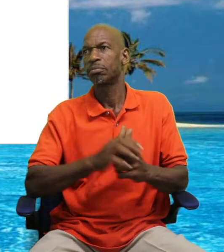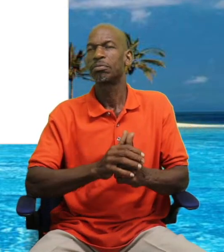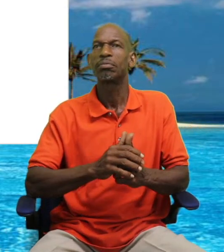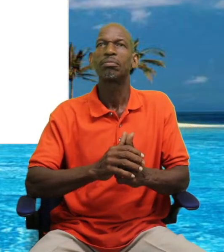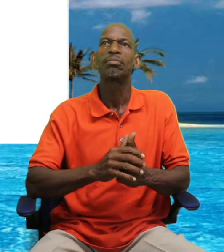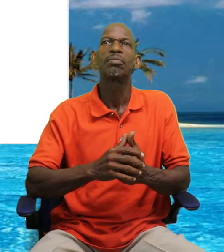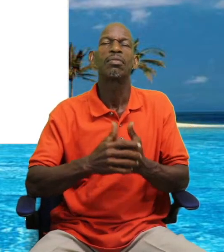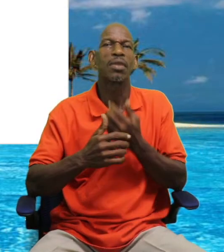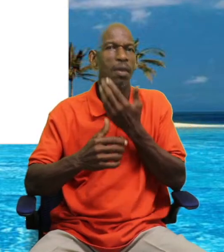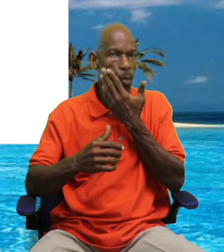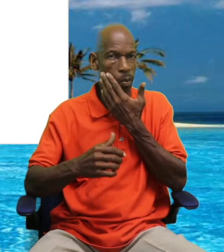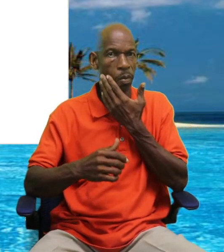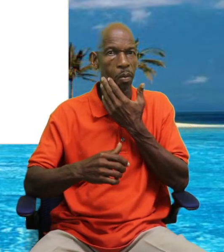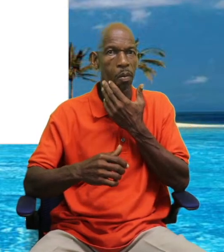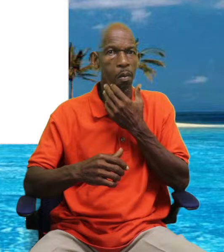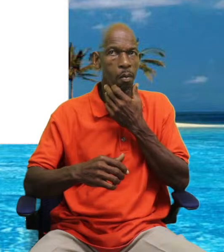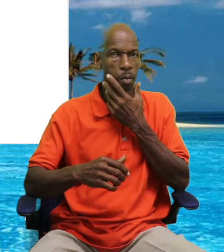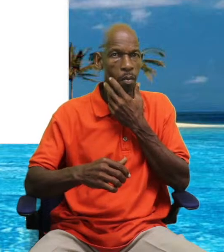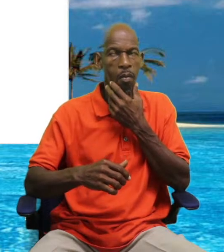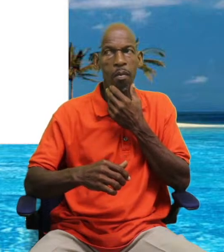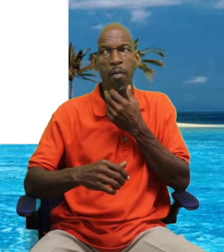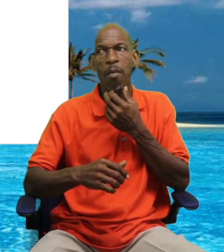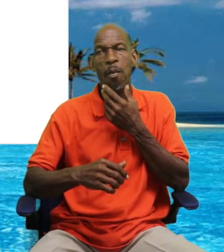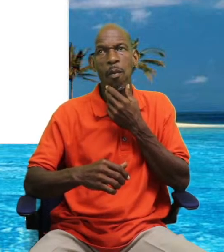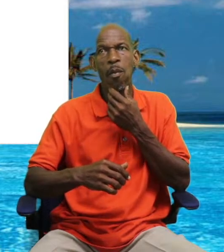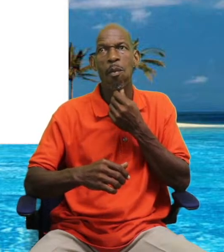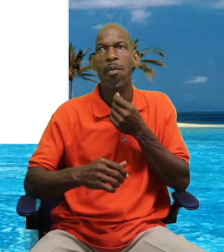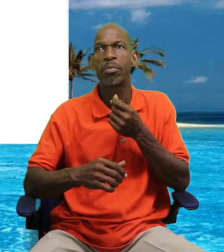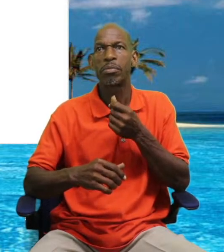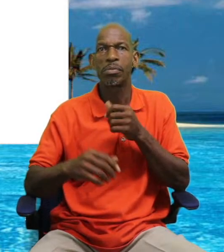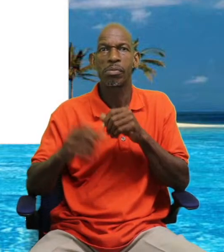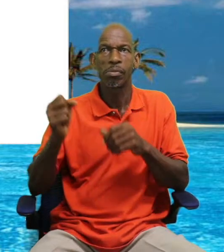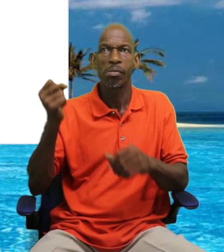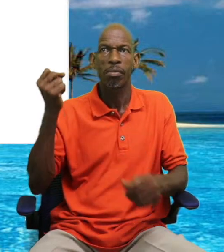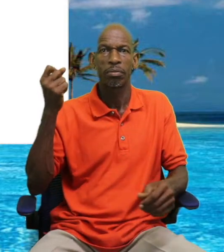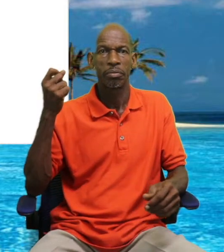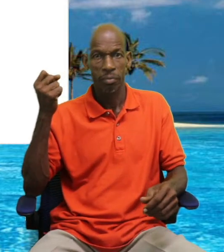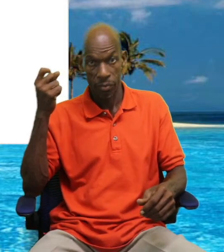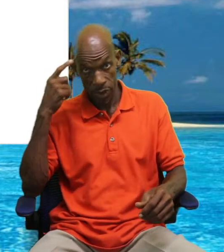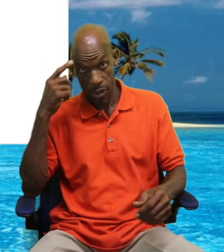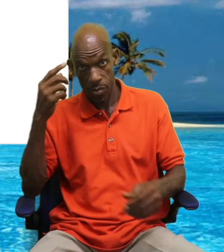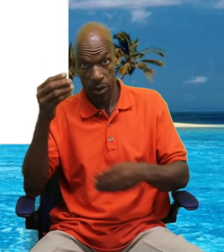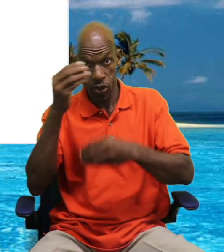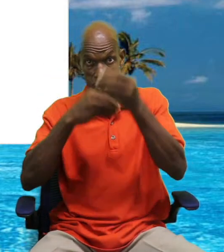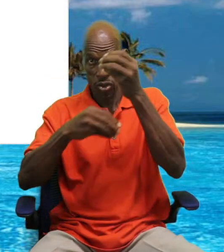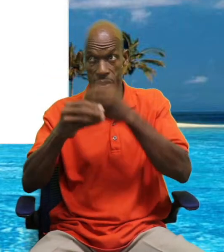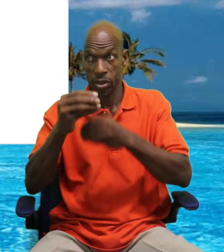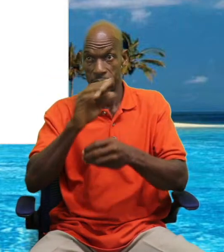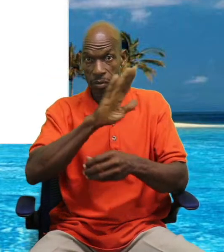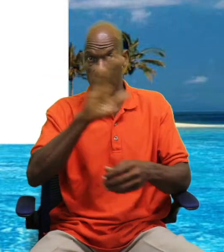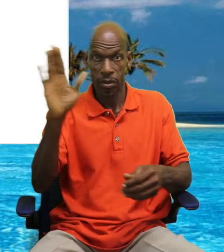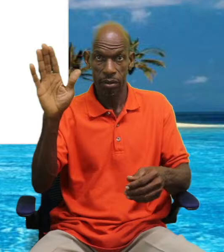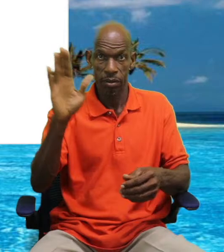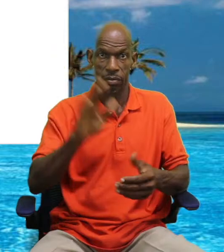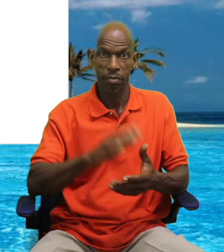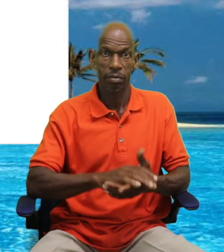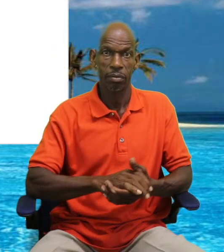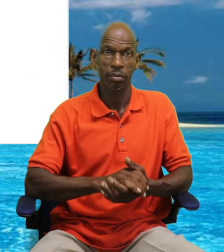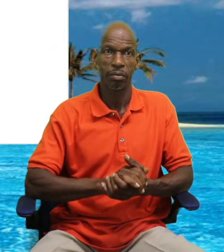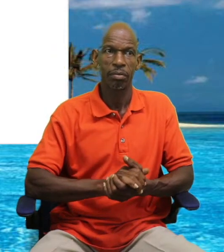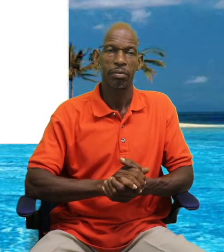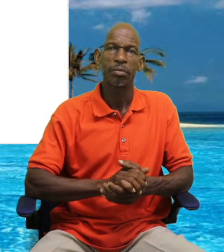Okay, all right. Salvan is finished all. So we're going, Sabrika, I'm changing the slide to the next